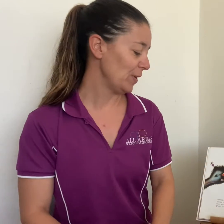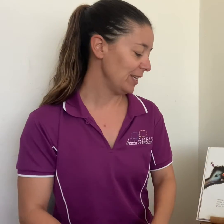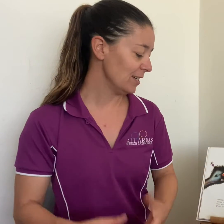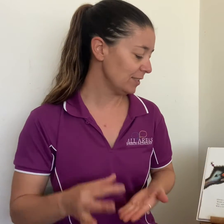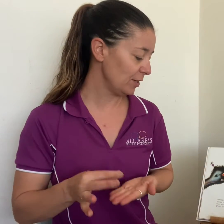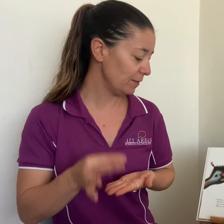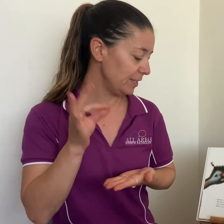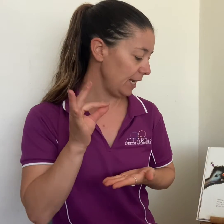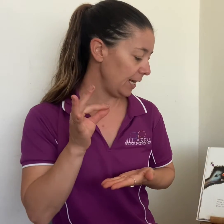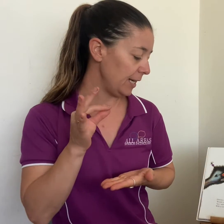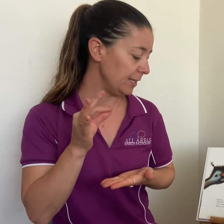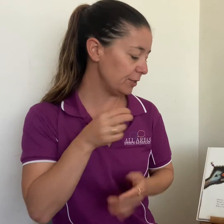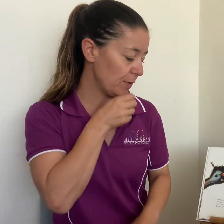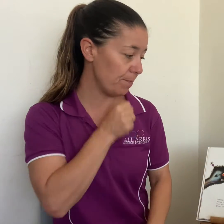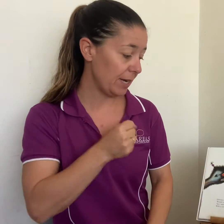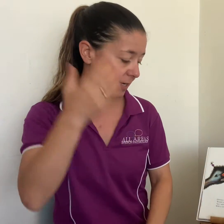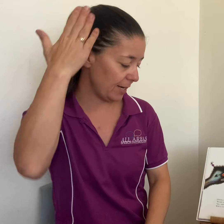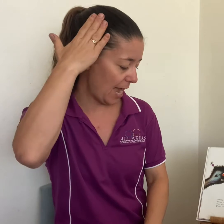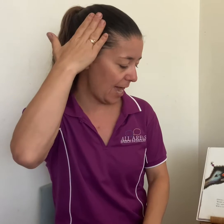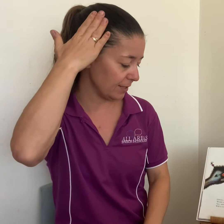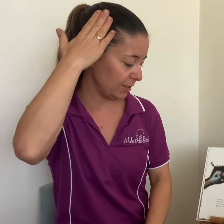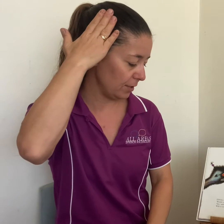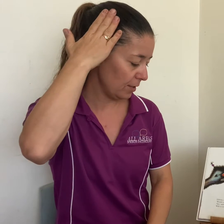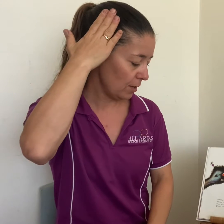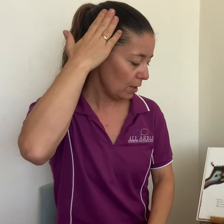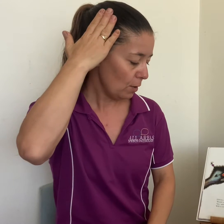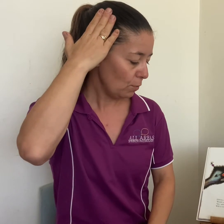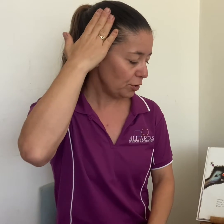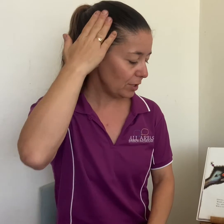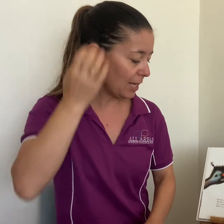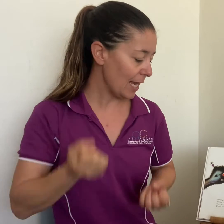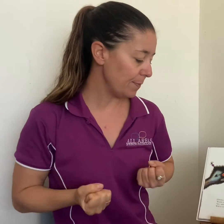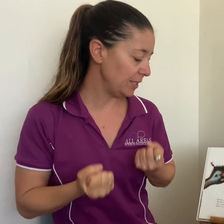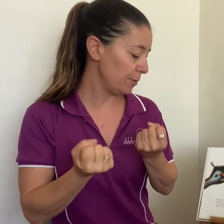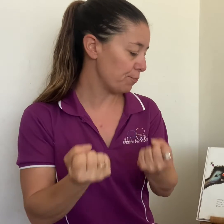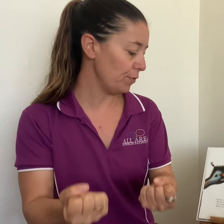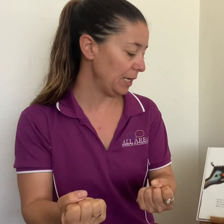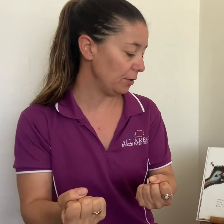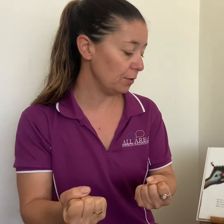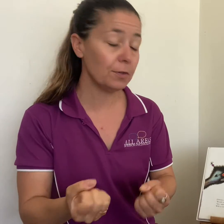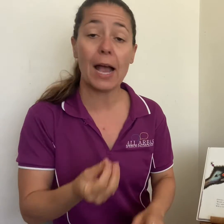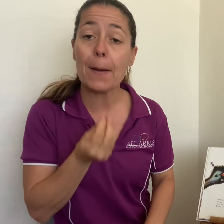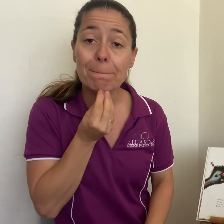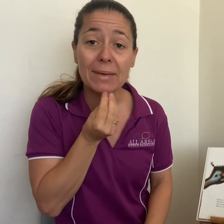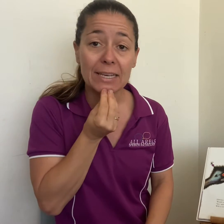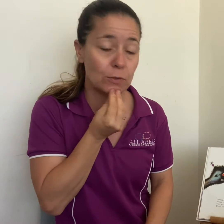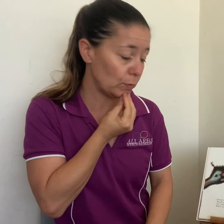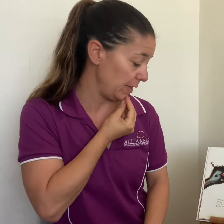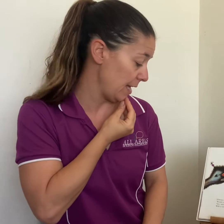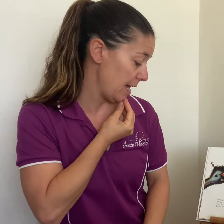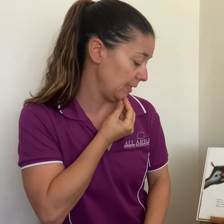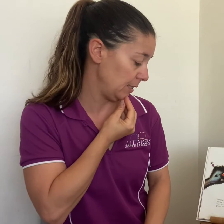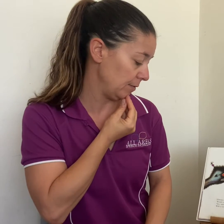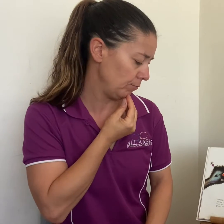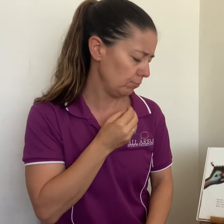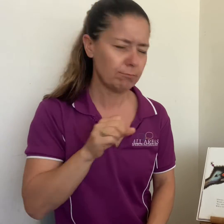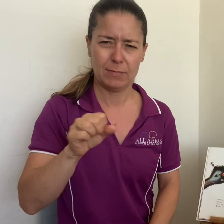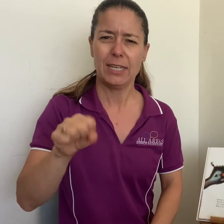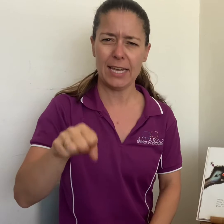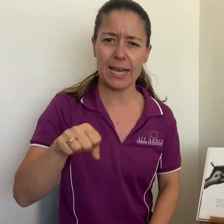Edwina served tea to a man in a hat. Would you like me to bring you a meal with that? Yes,